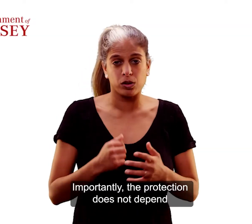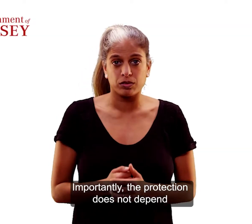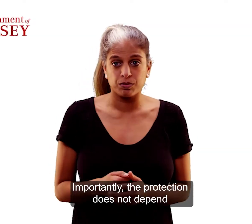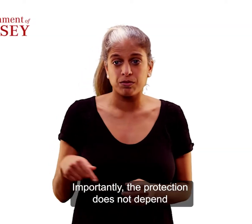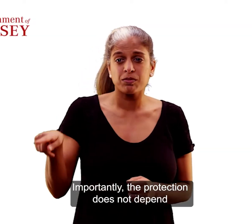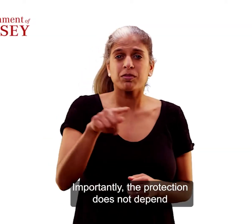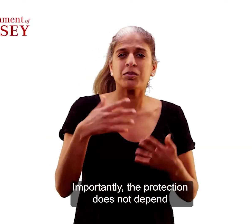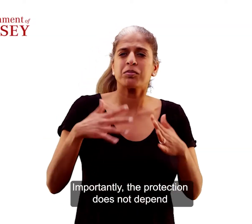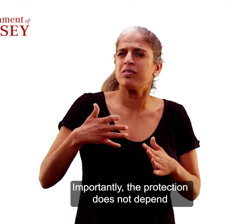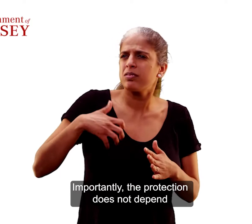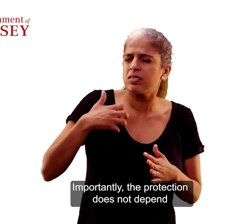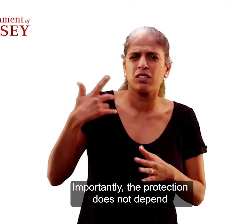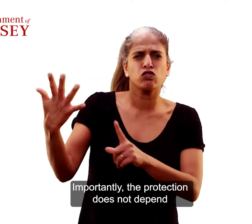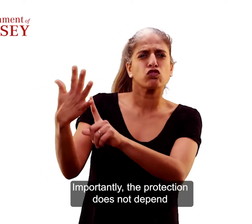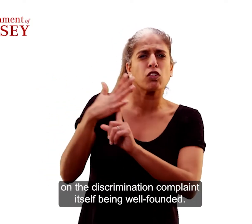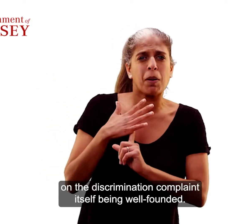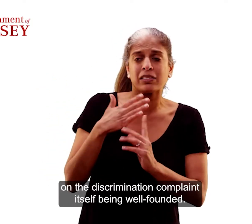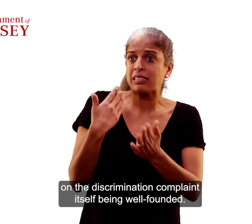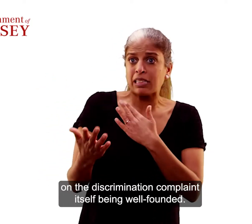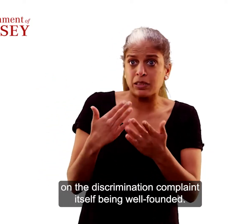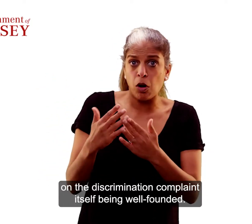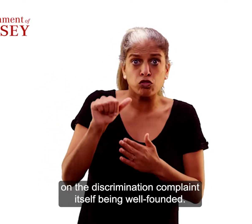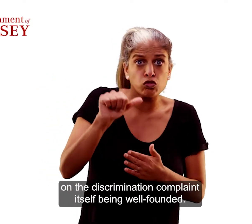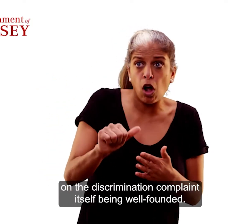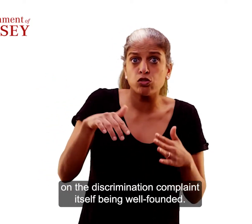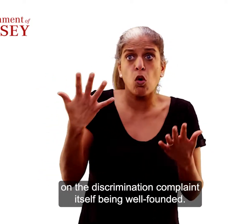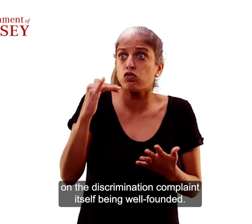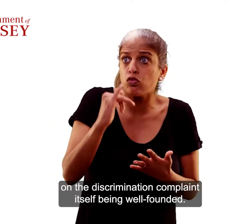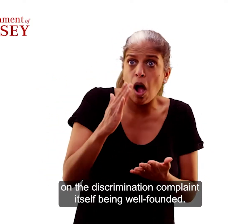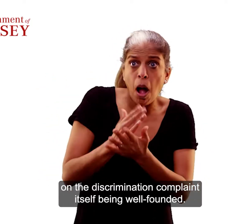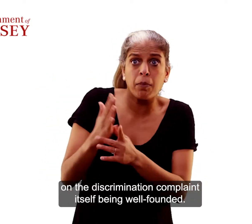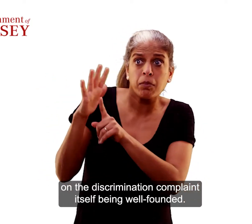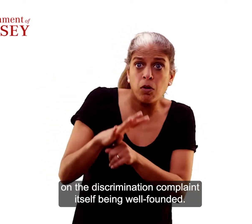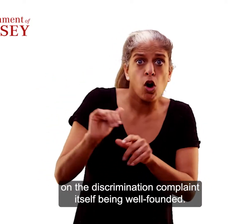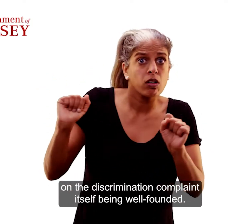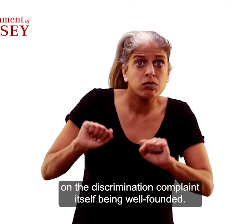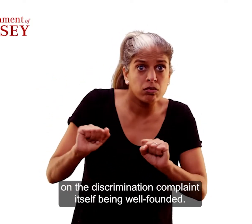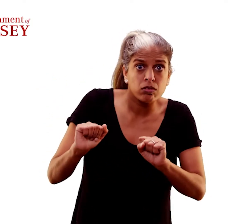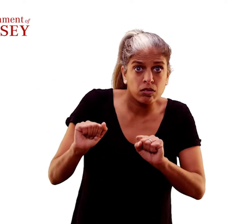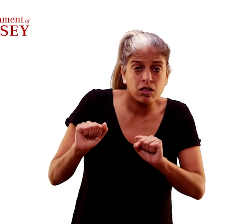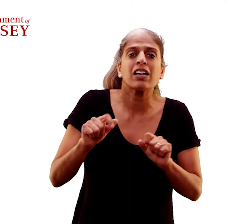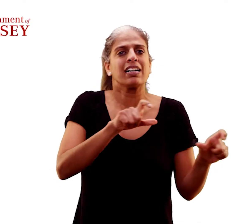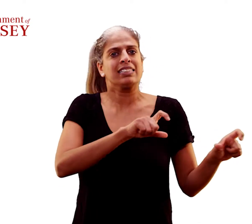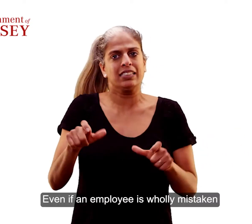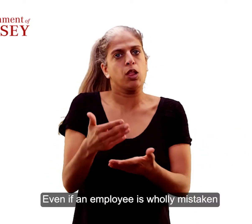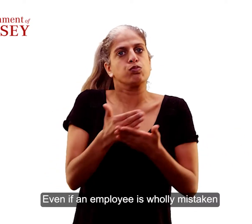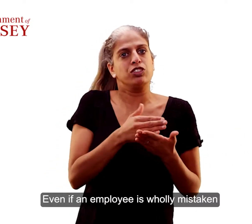Importantly, the protection does not depend on the discrimination complaint itself being well-founded. Even if